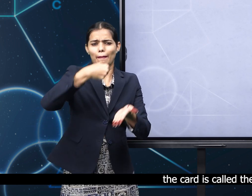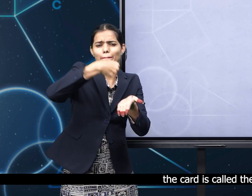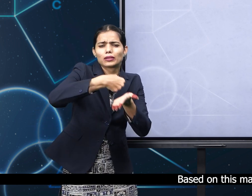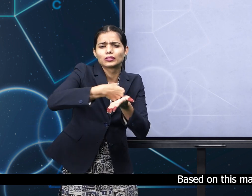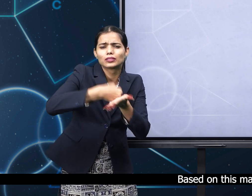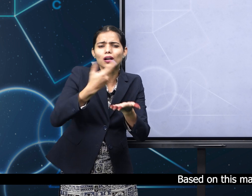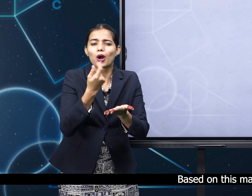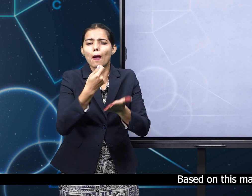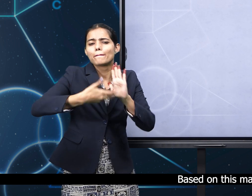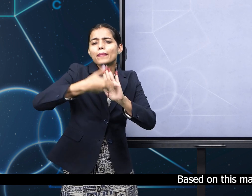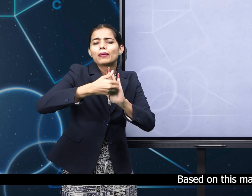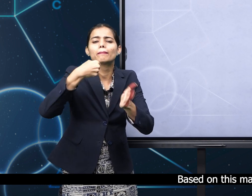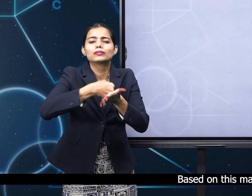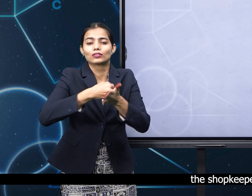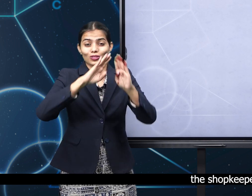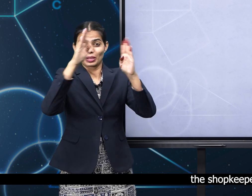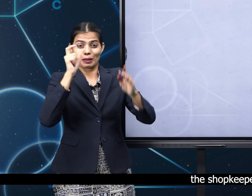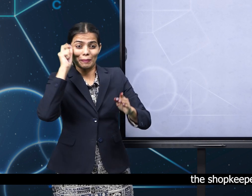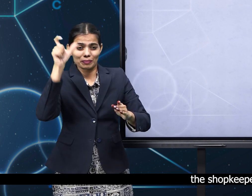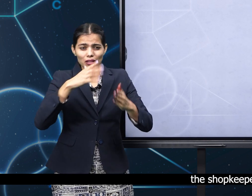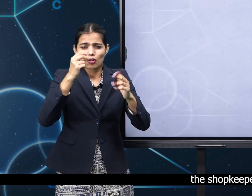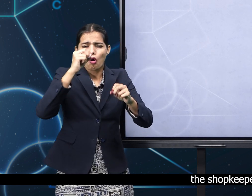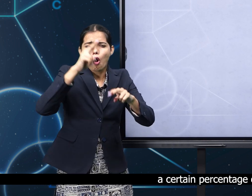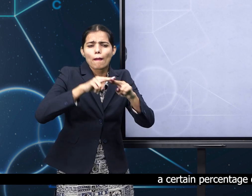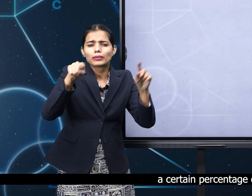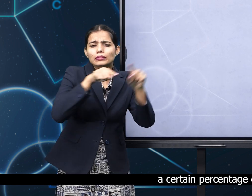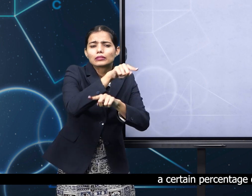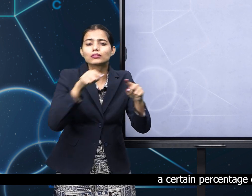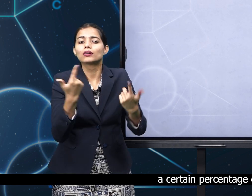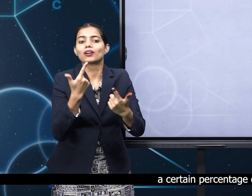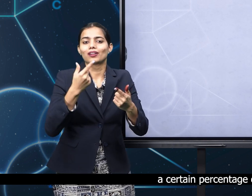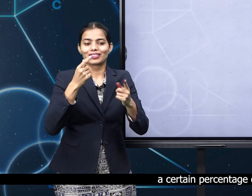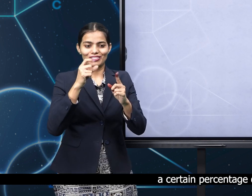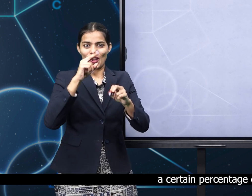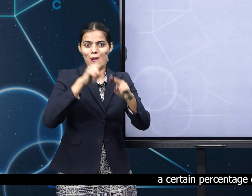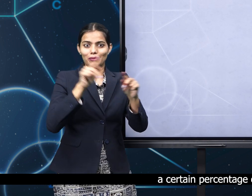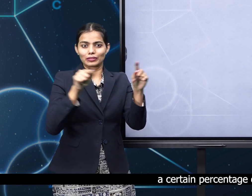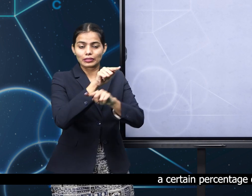Based on this marked price, the shopkeeper offers a certain percentage of the discount.